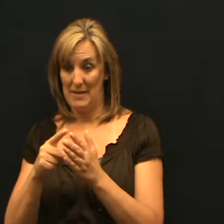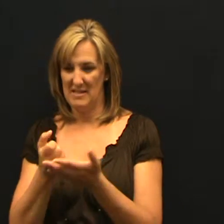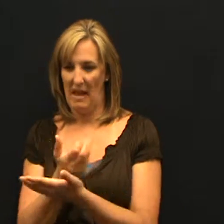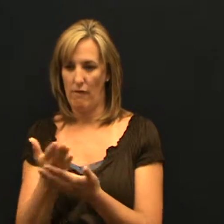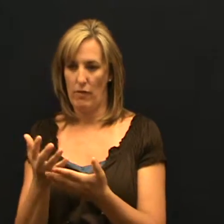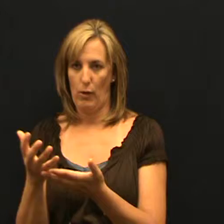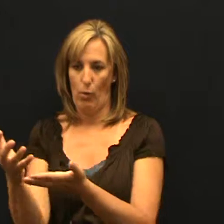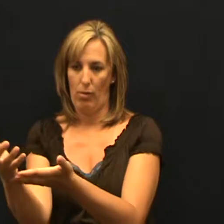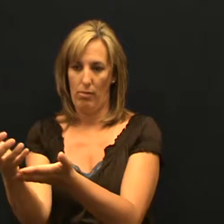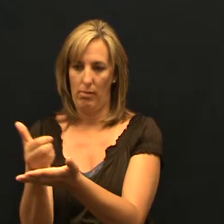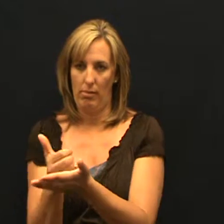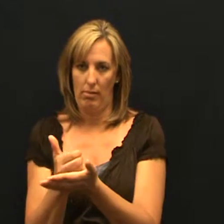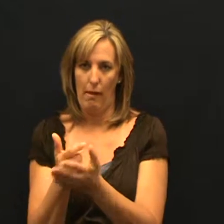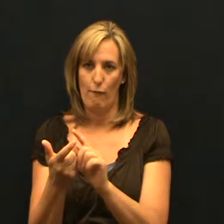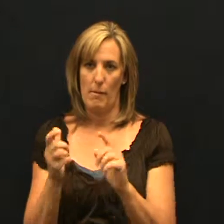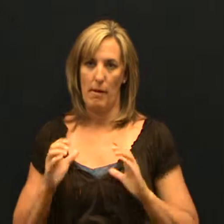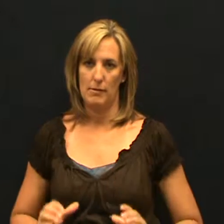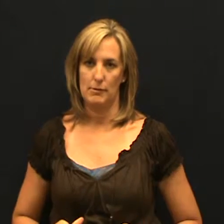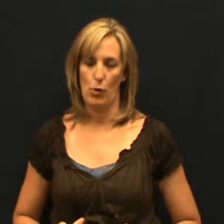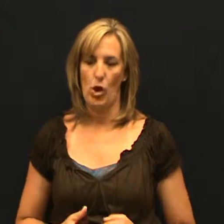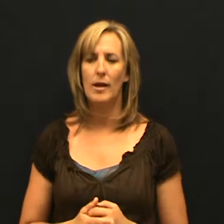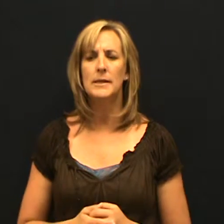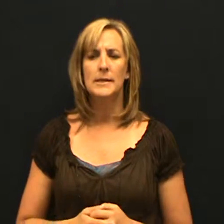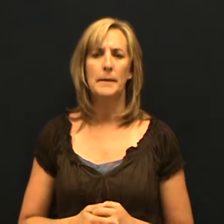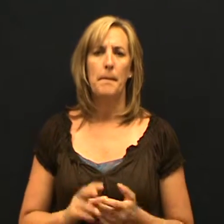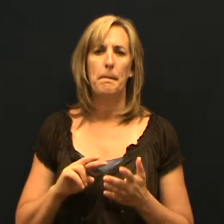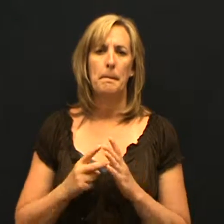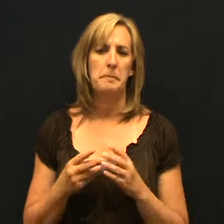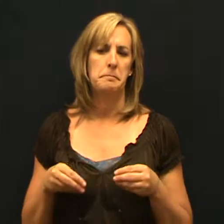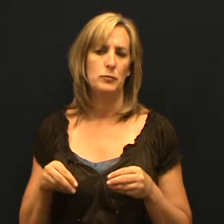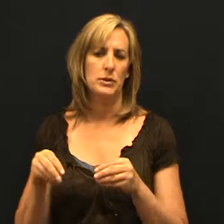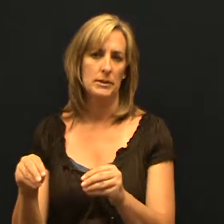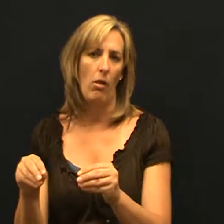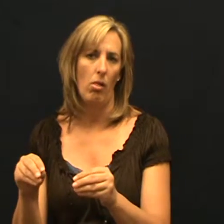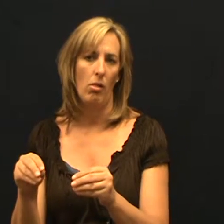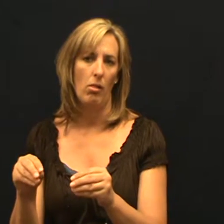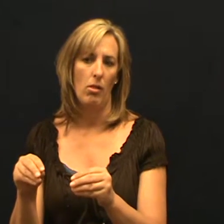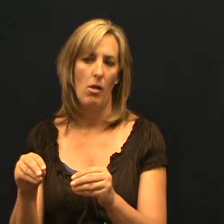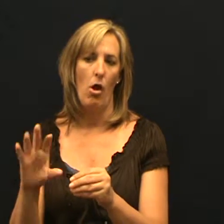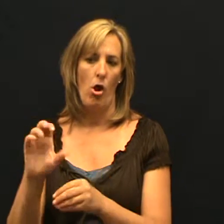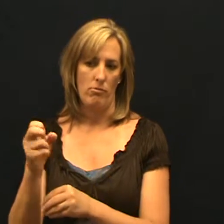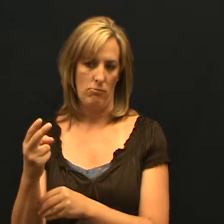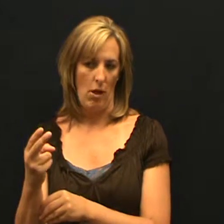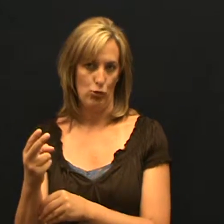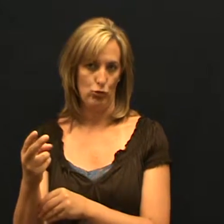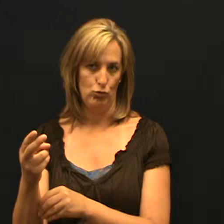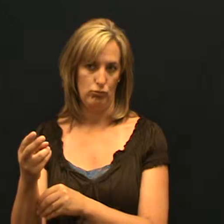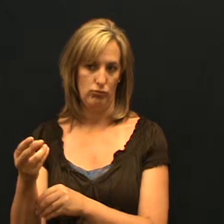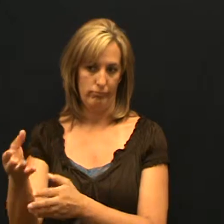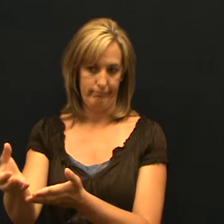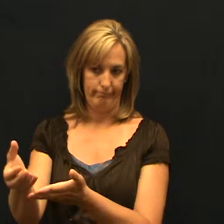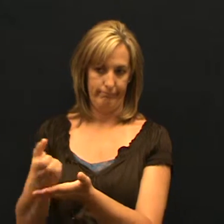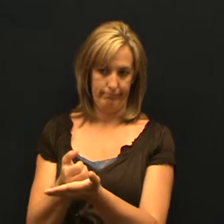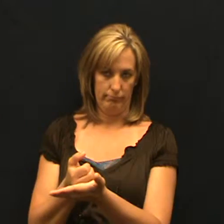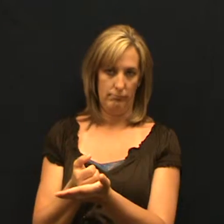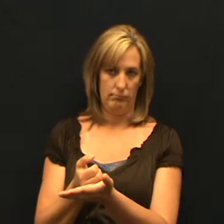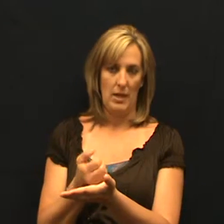we sell to customers on a cash basis, that counts. If we collect from customers